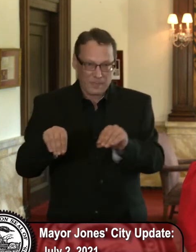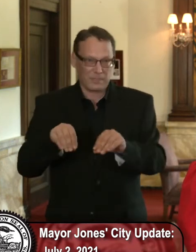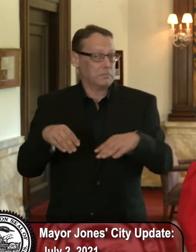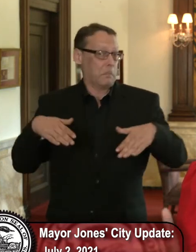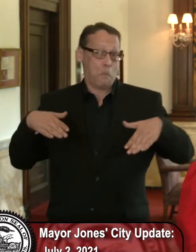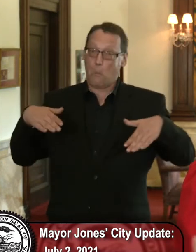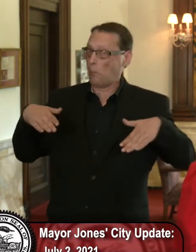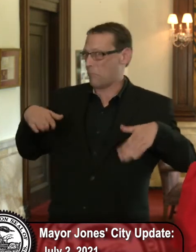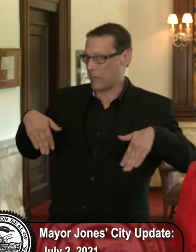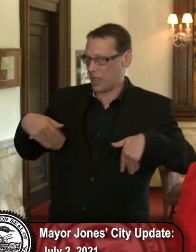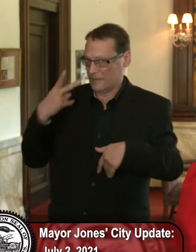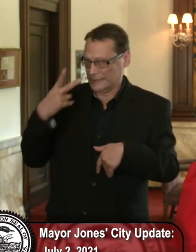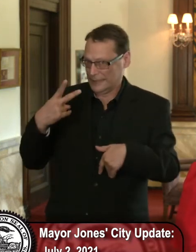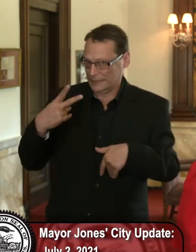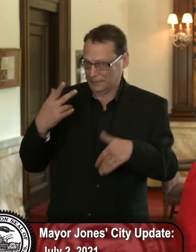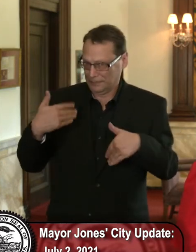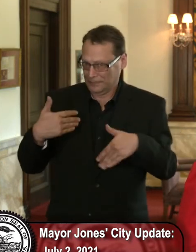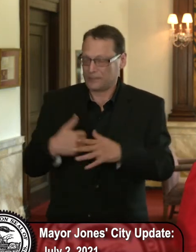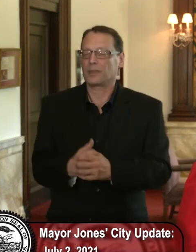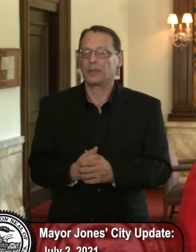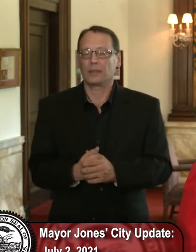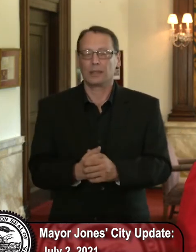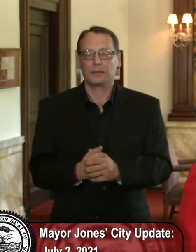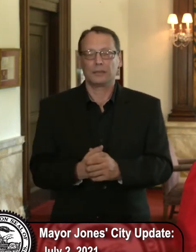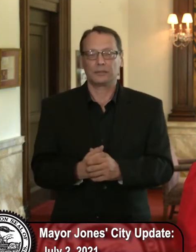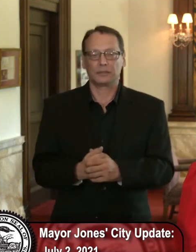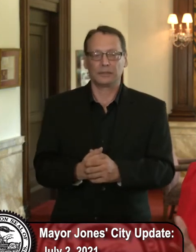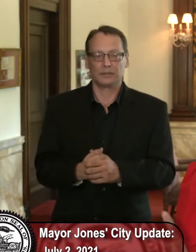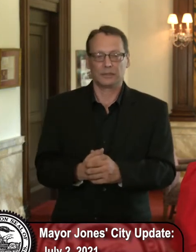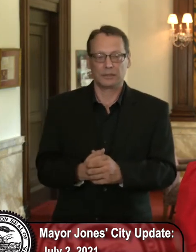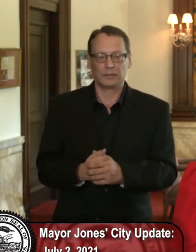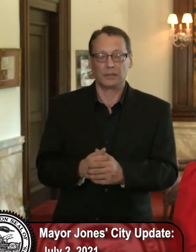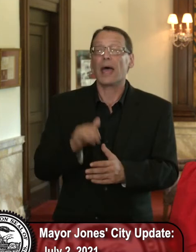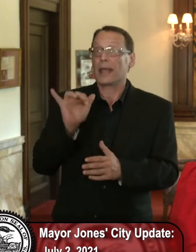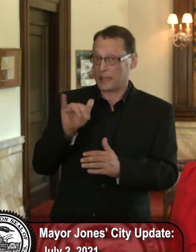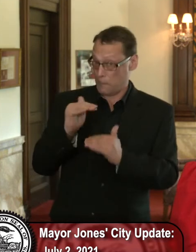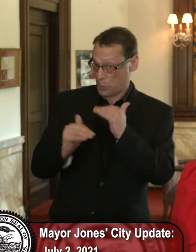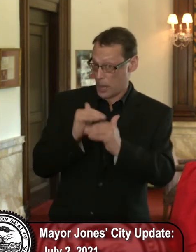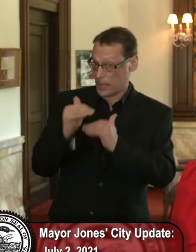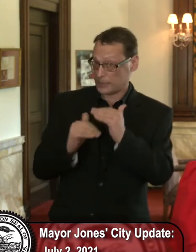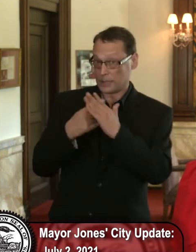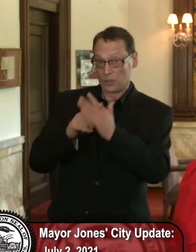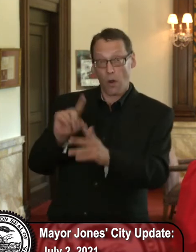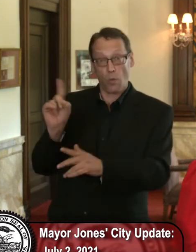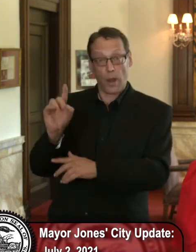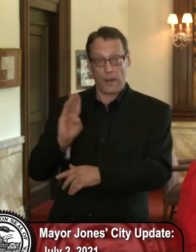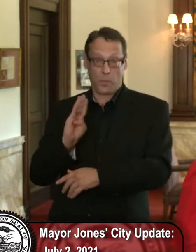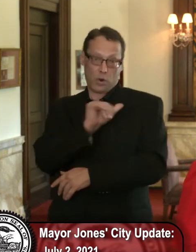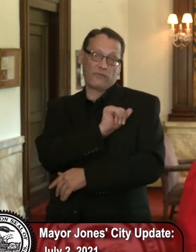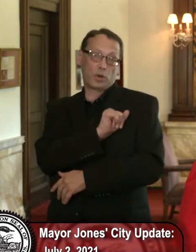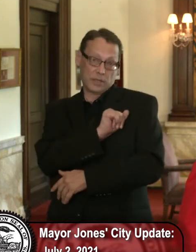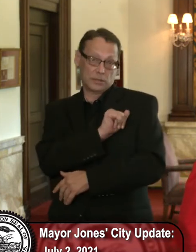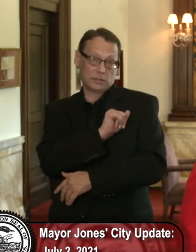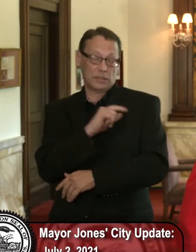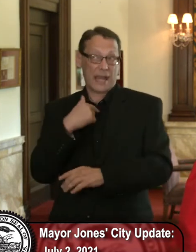seen anything regarding redistricting yet. And that process has to start with the board. The only thing that